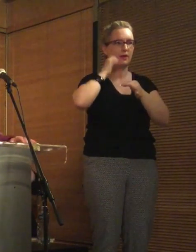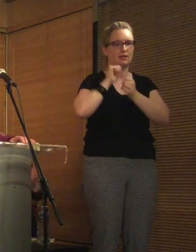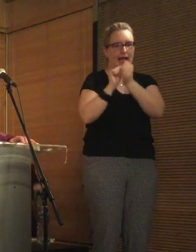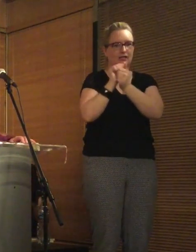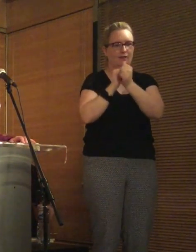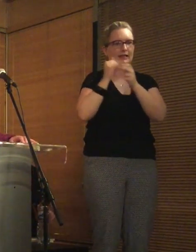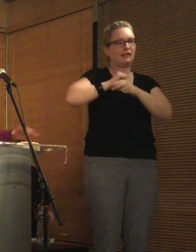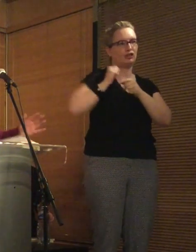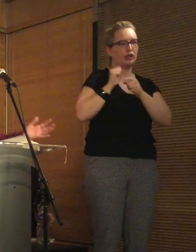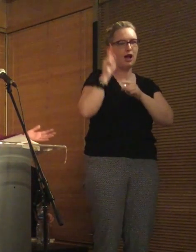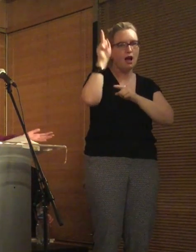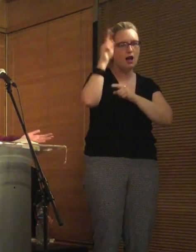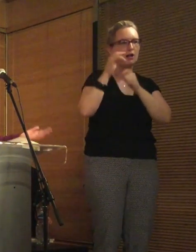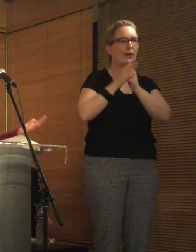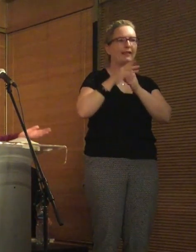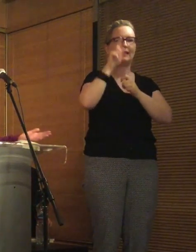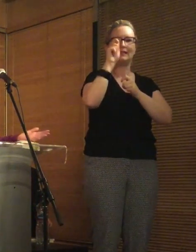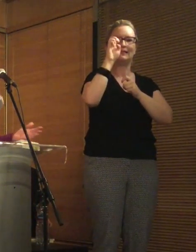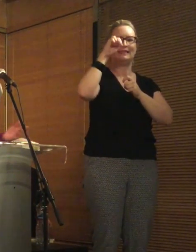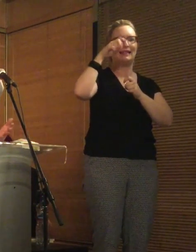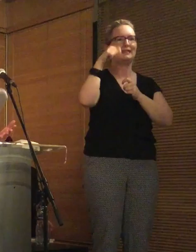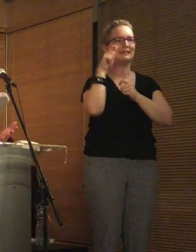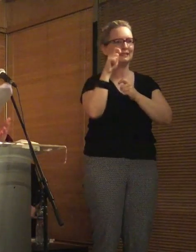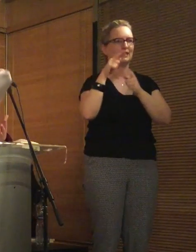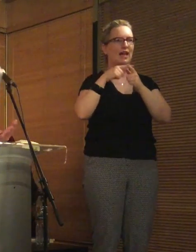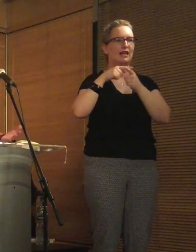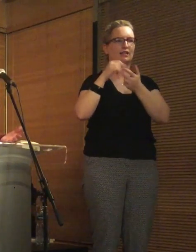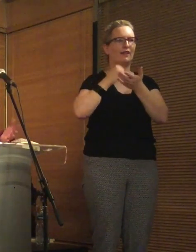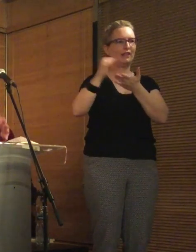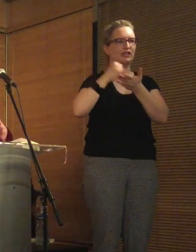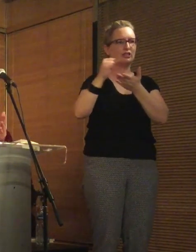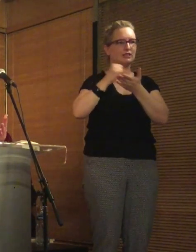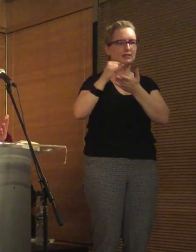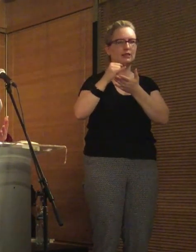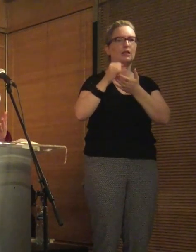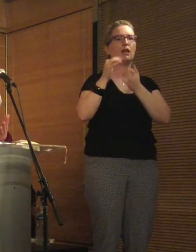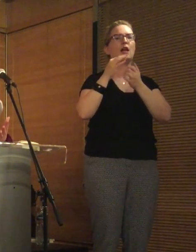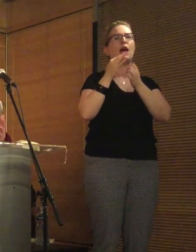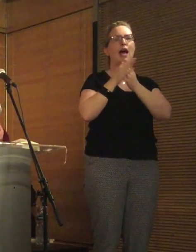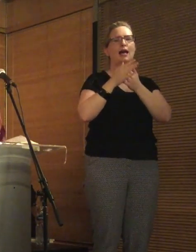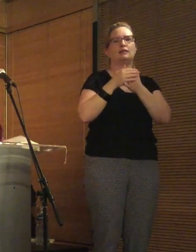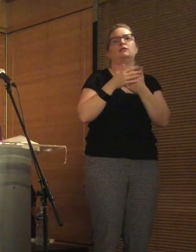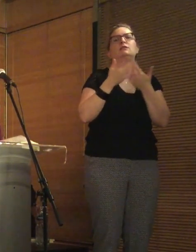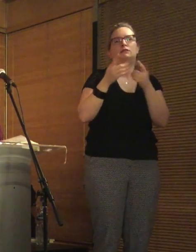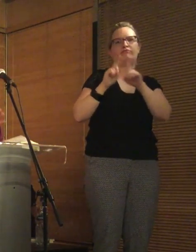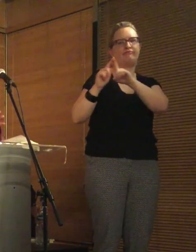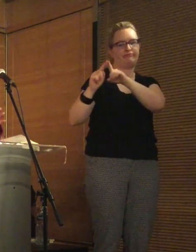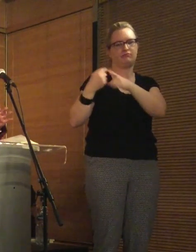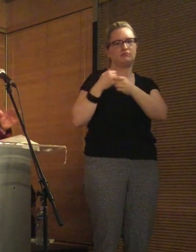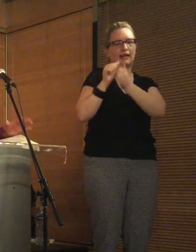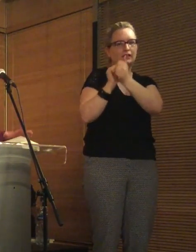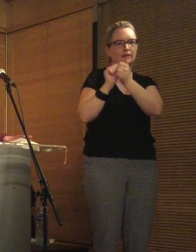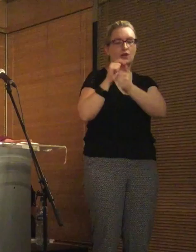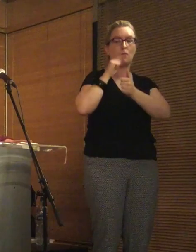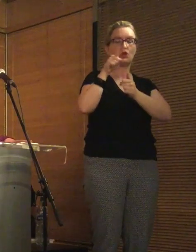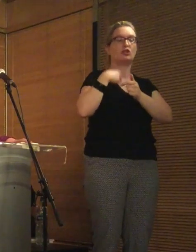in Donegal with the tenants, the evictions, campaigning on Europe for Ireland's cause to be recognized. But she was refused